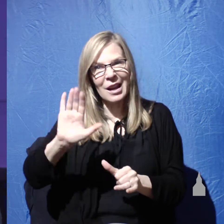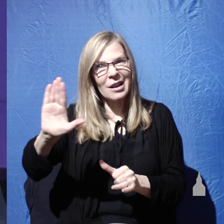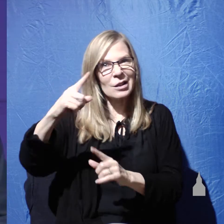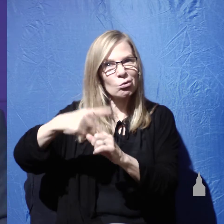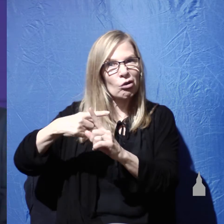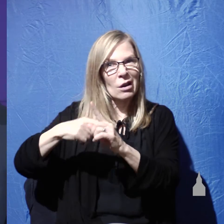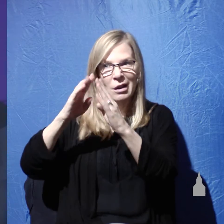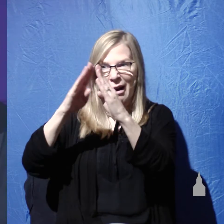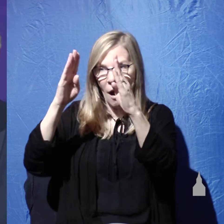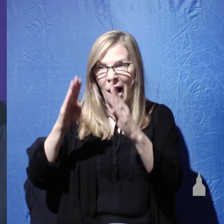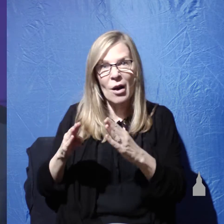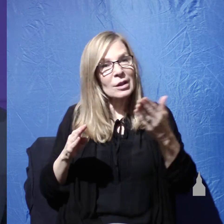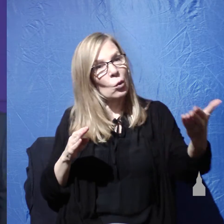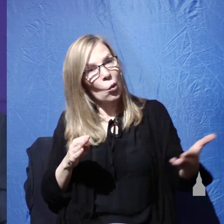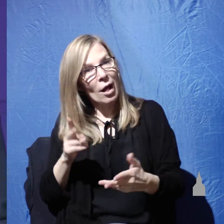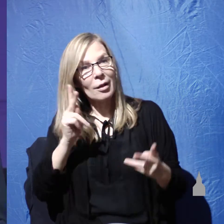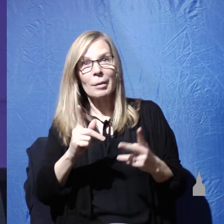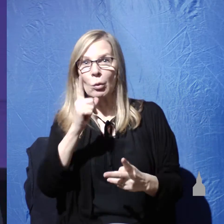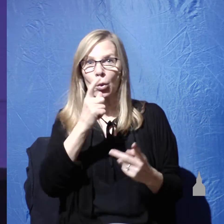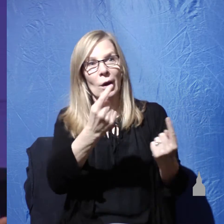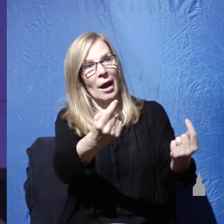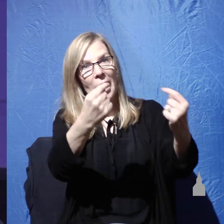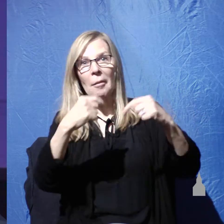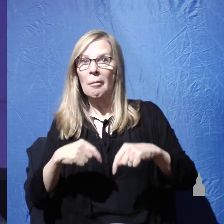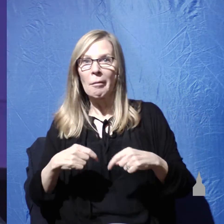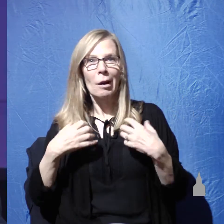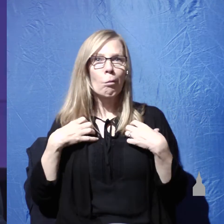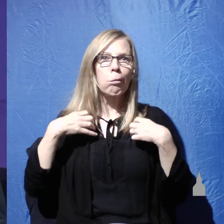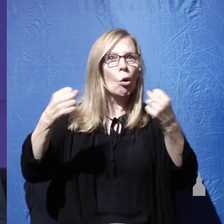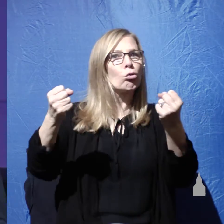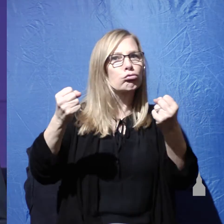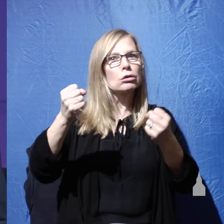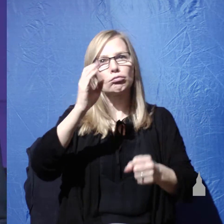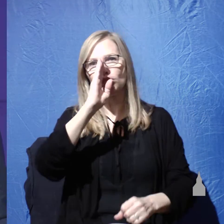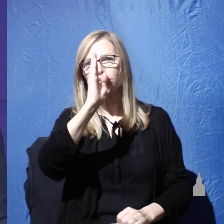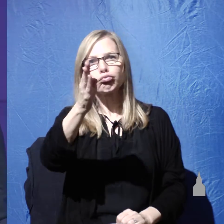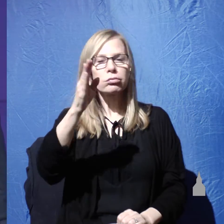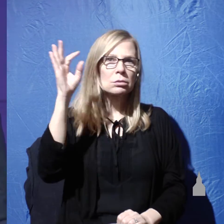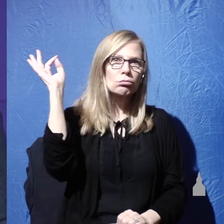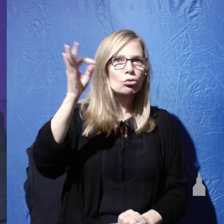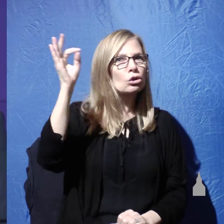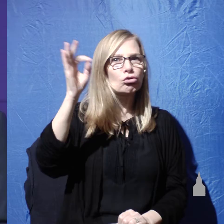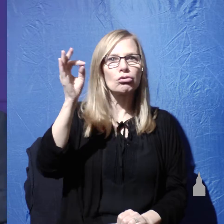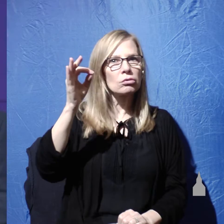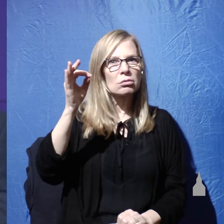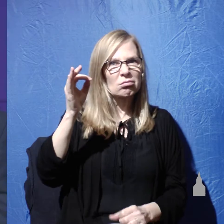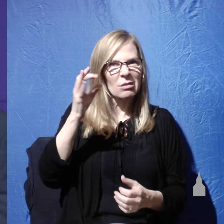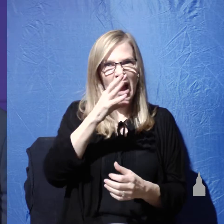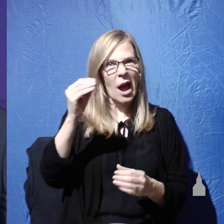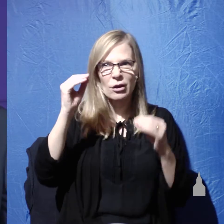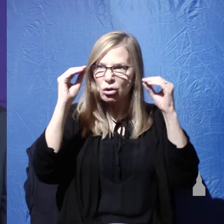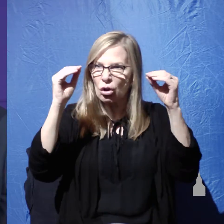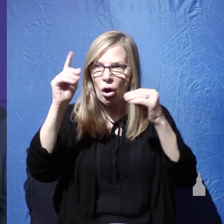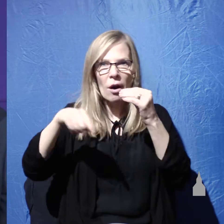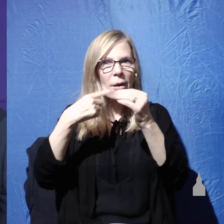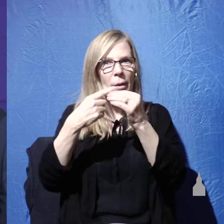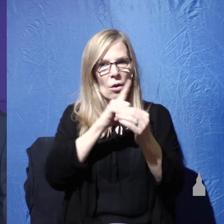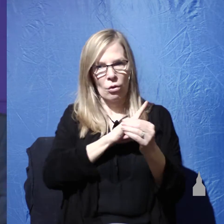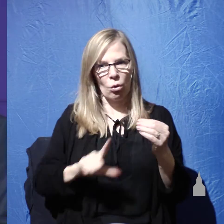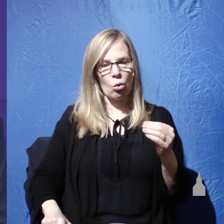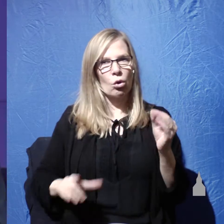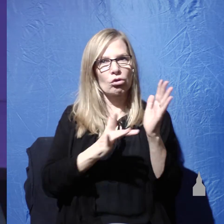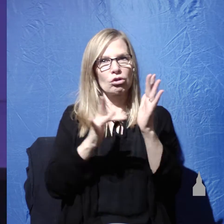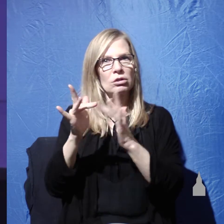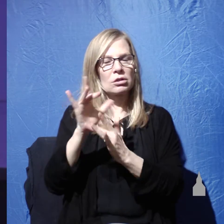rented house and welcomed all who came to see him boldly and without hindrance. He preached the kingdom of God and taught about the Lord Jesus Christ."